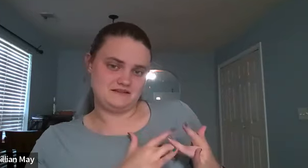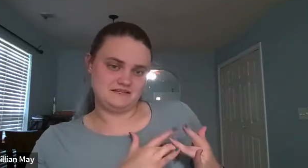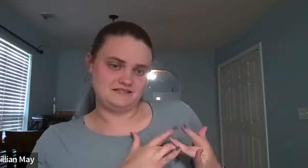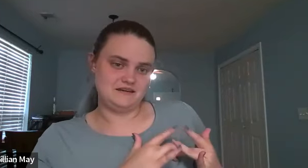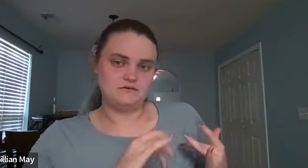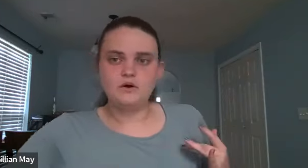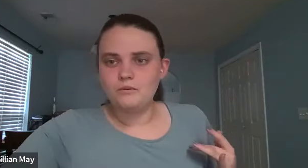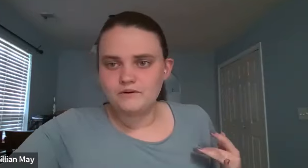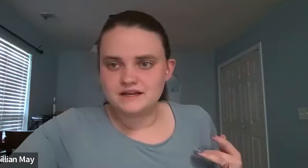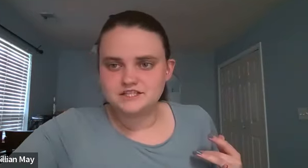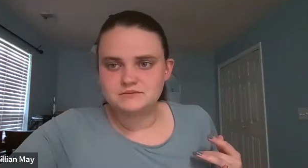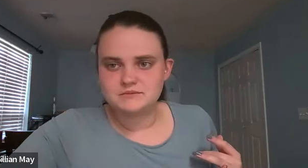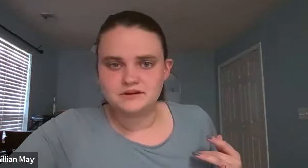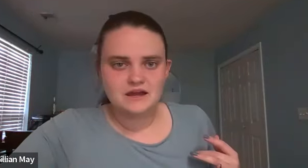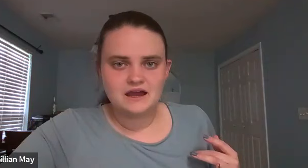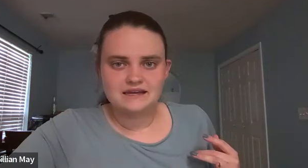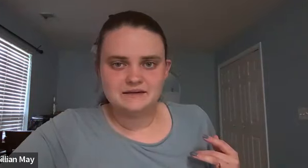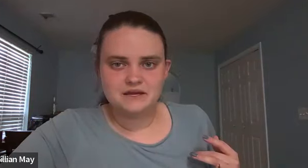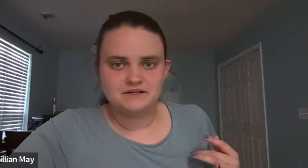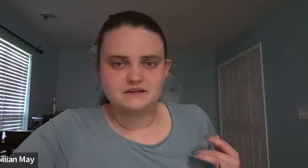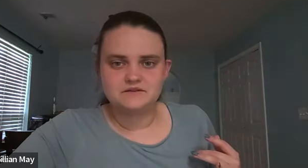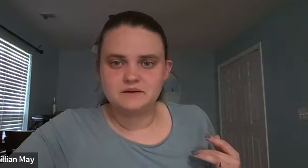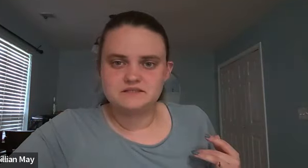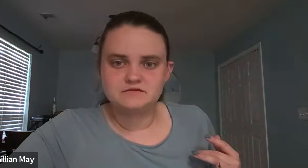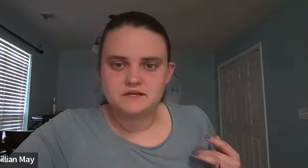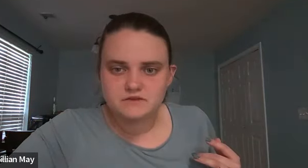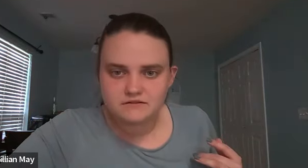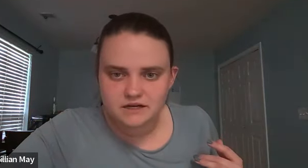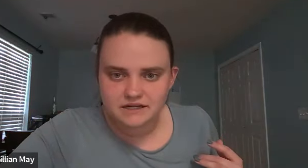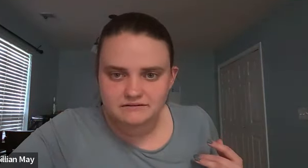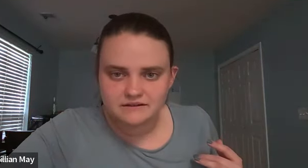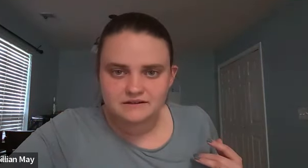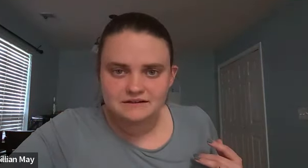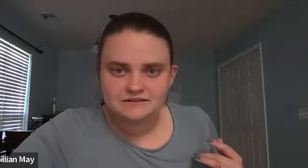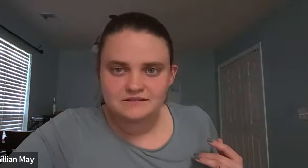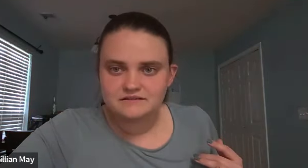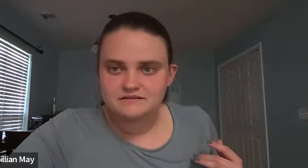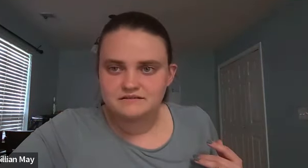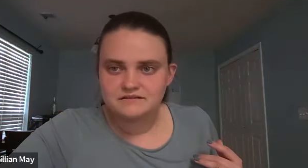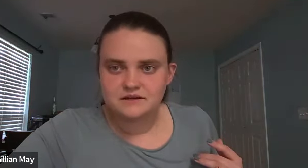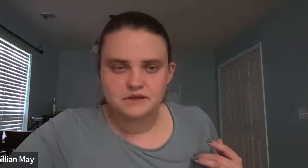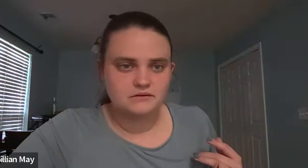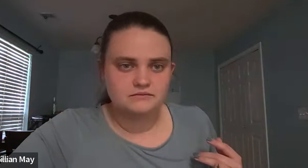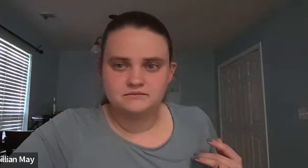Valentine's Day. Oh, I just remembered. I need to pin myself and make myself big for everybody. There we go.